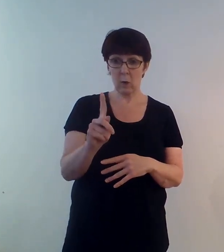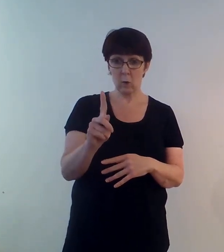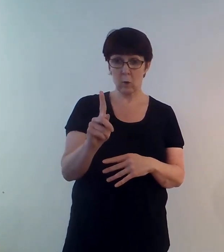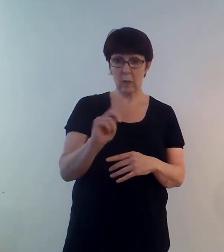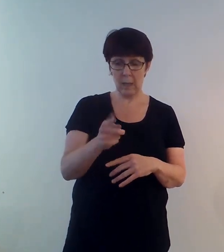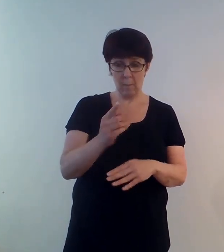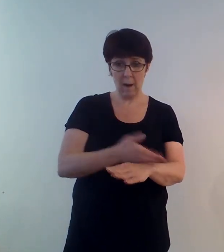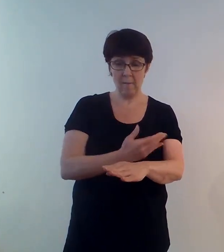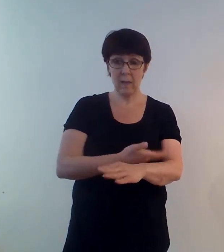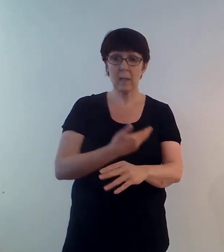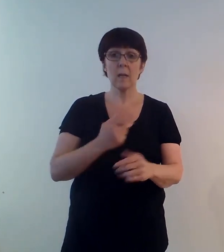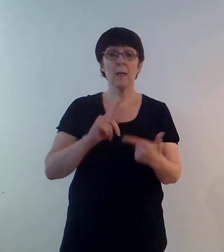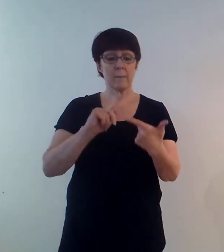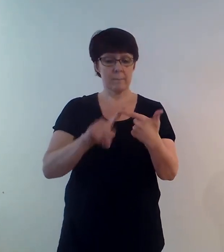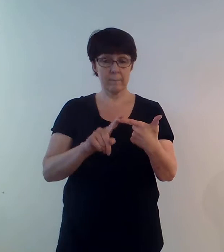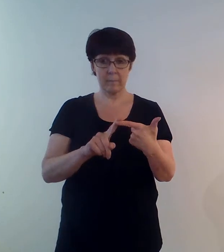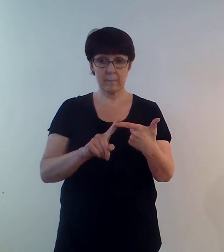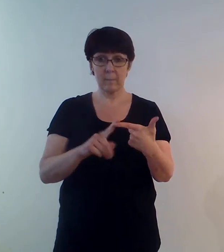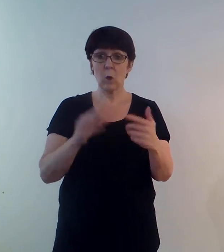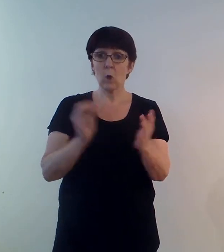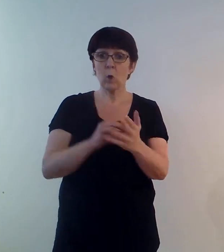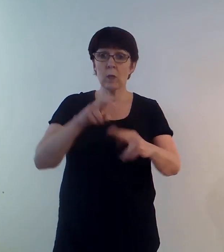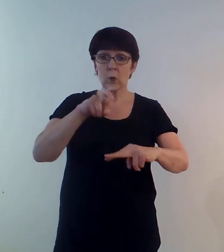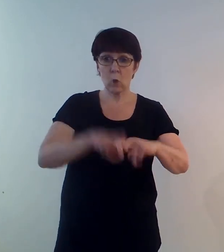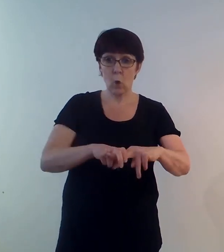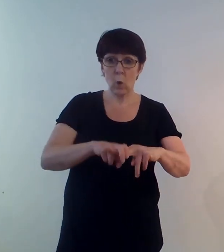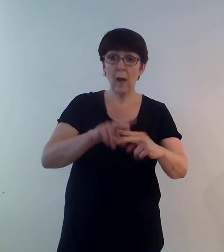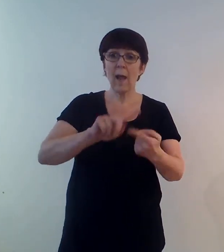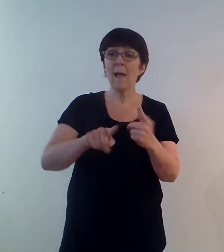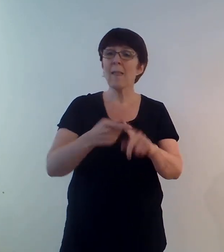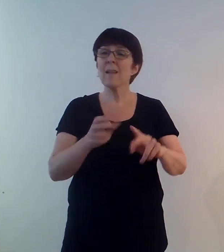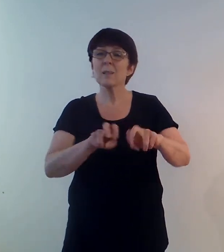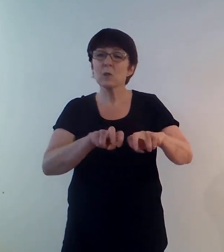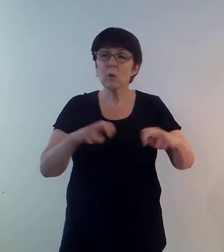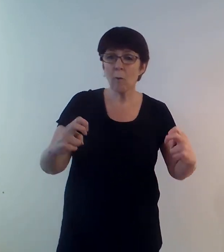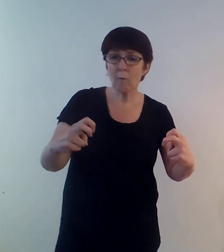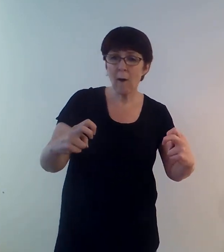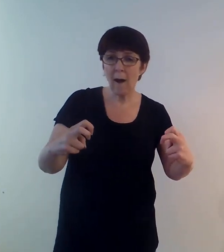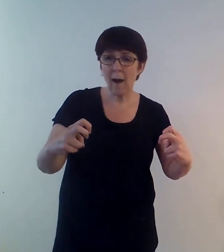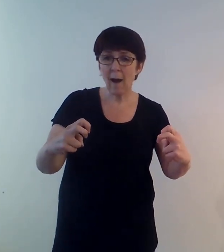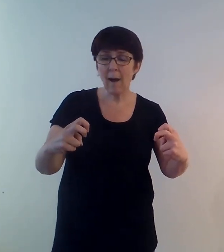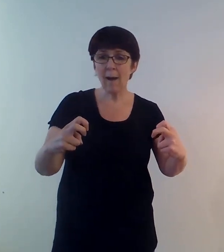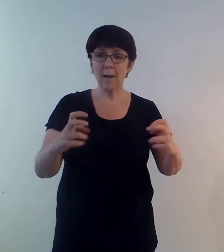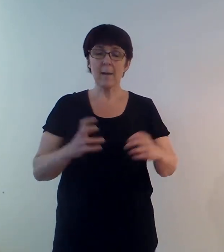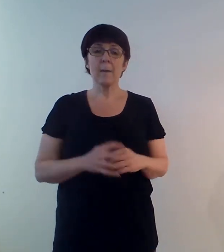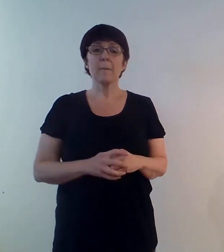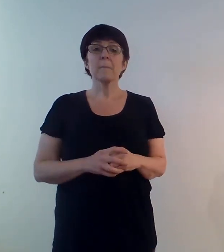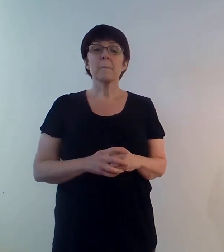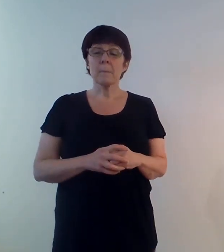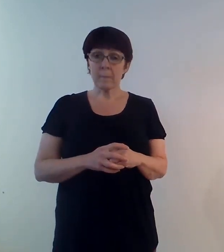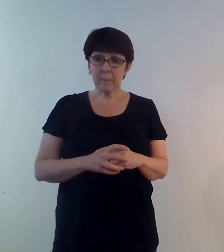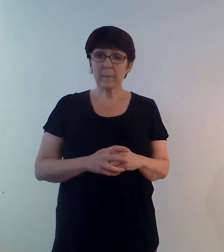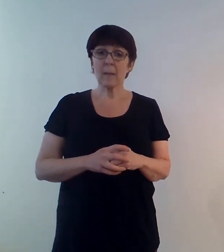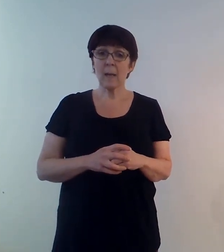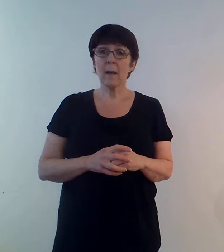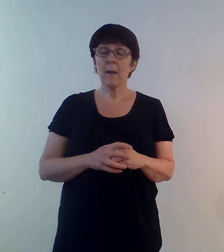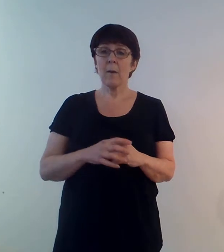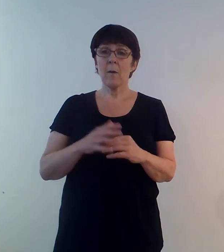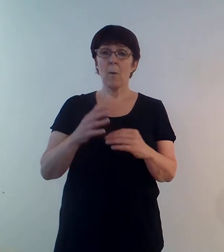tucked handstand. So we've got the chair, you can use a sofa or whatever you have at home. Now ideally we want the feet on the chair.